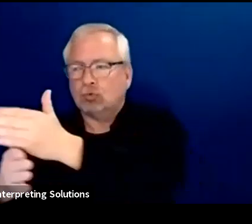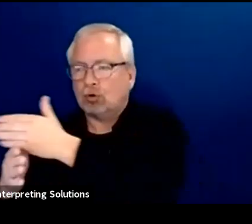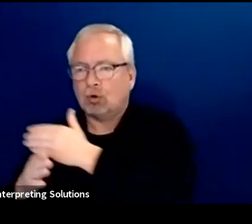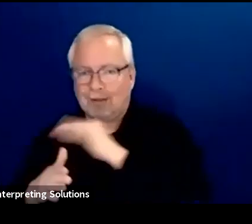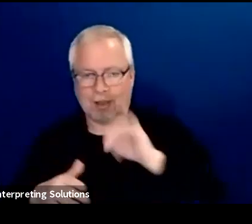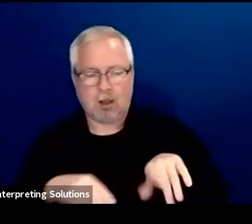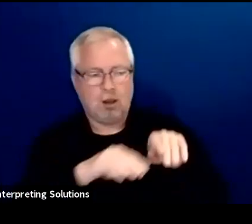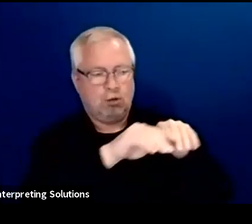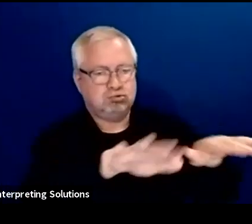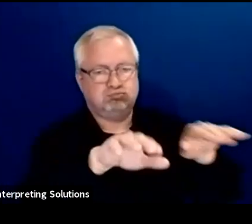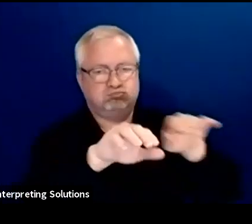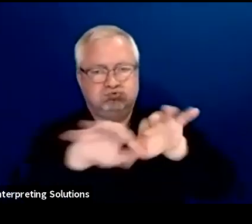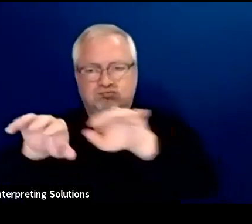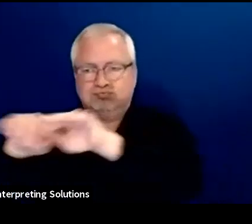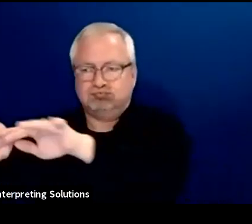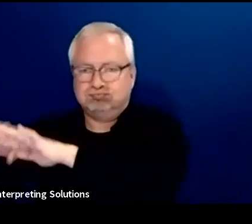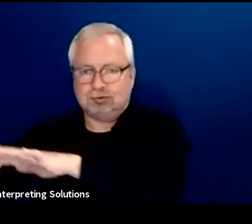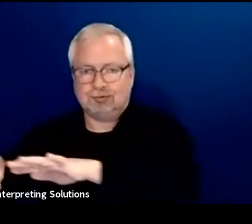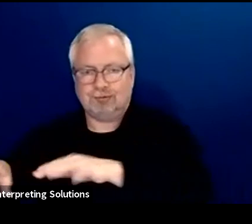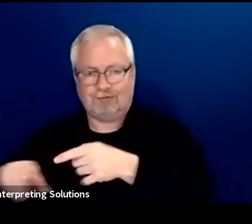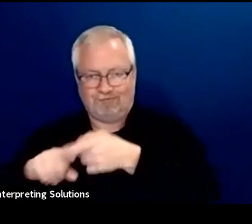Thank you.